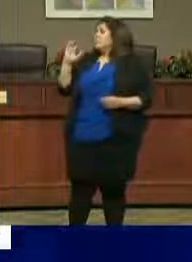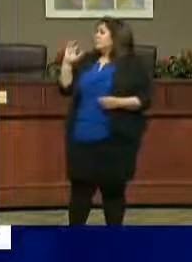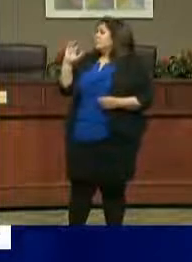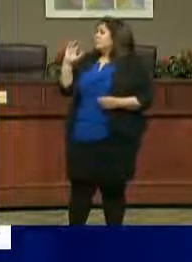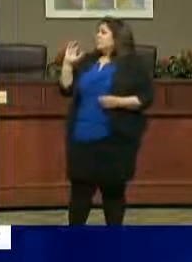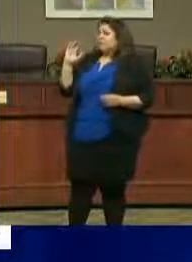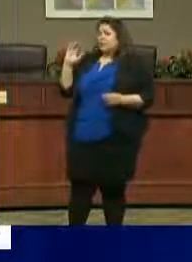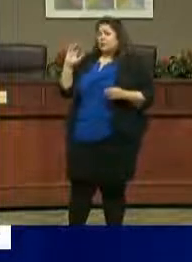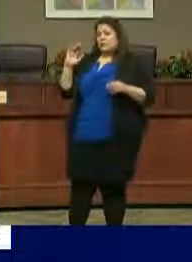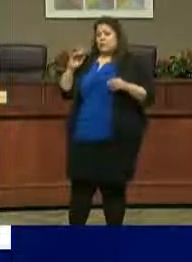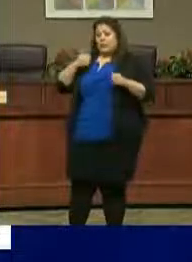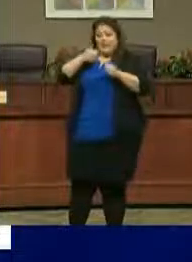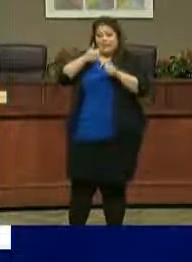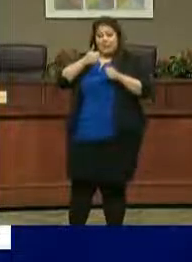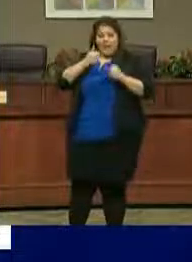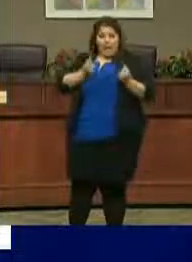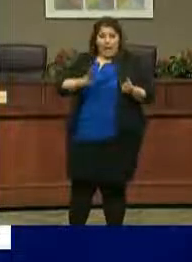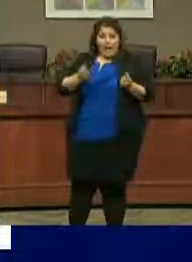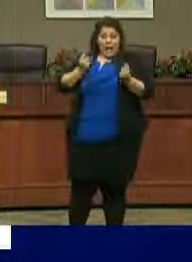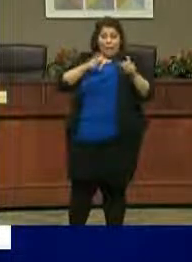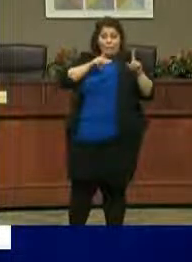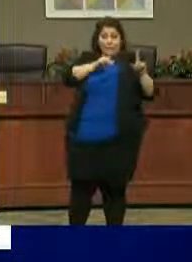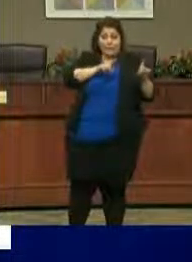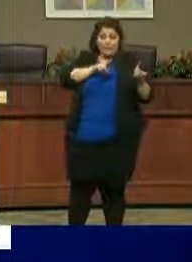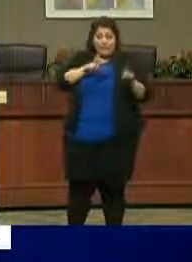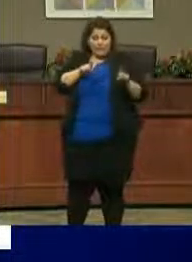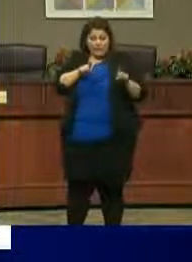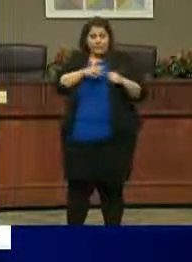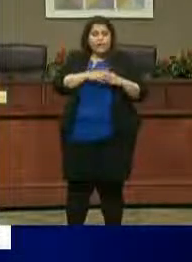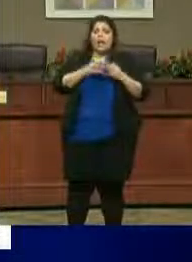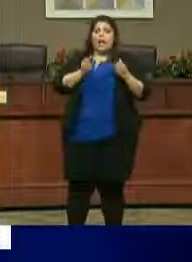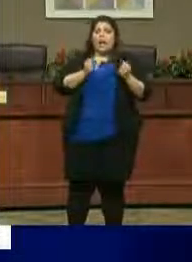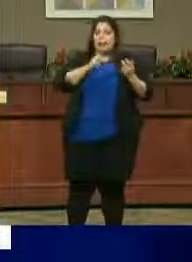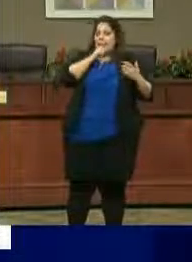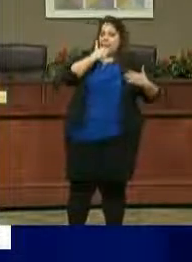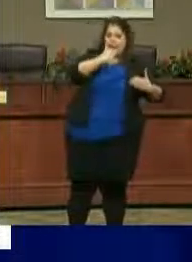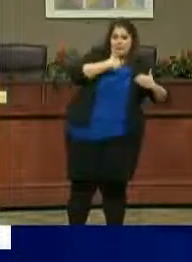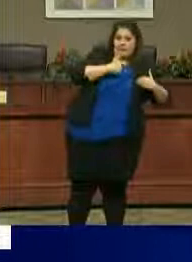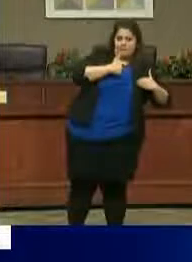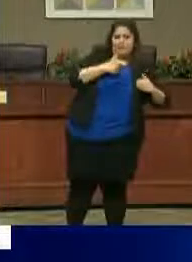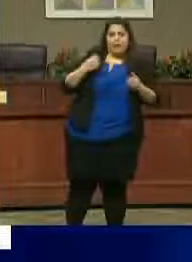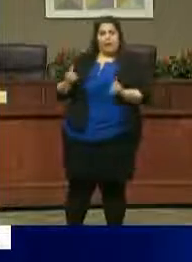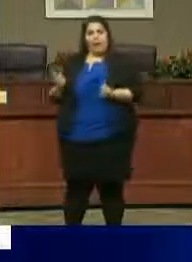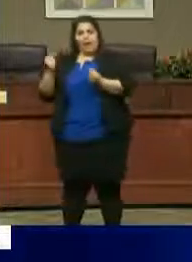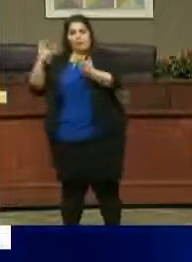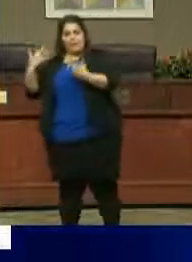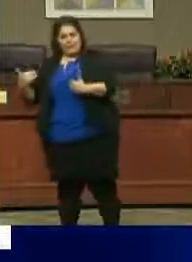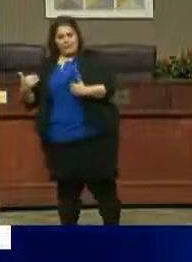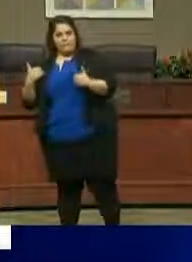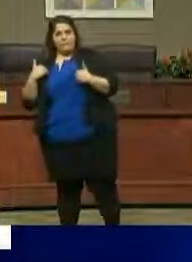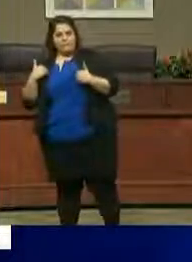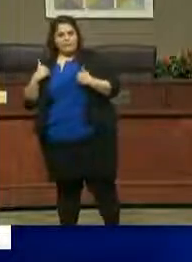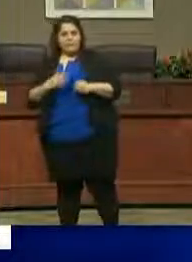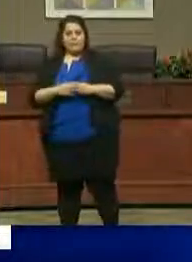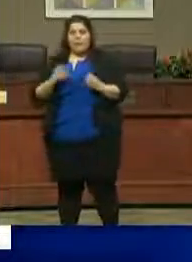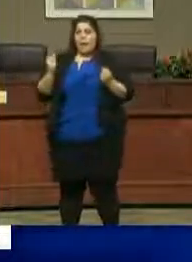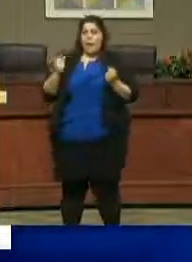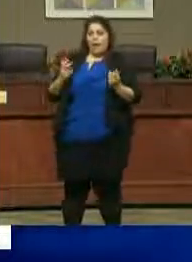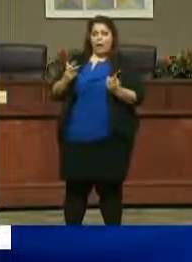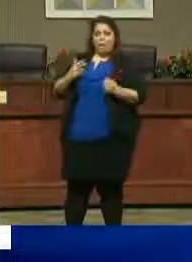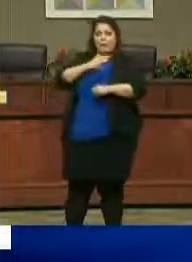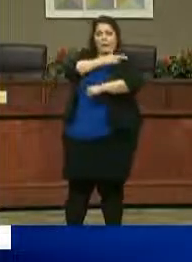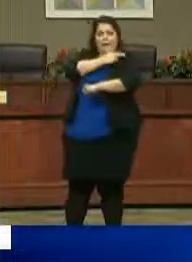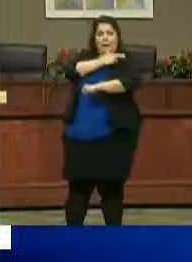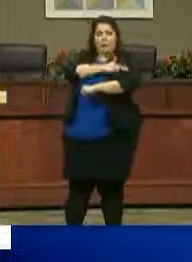total number of tests performed, negative, positive results, total tests done from hospital beds, total of death